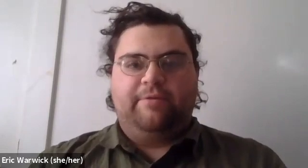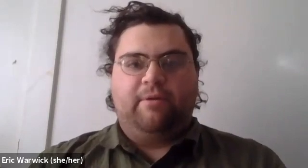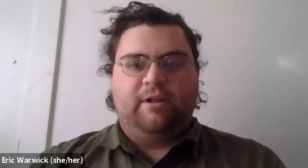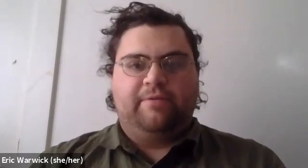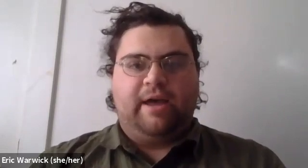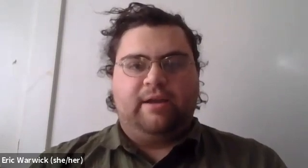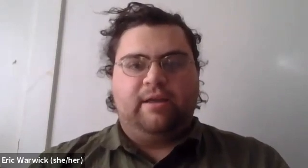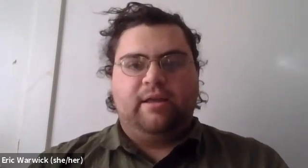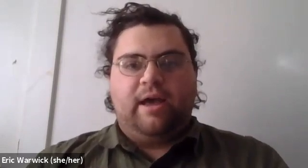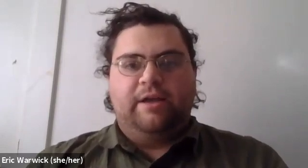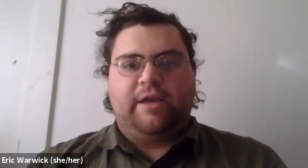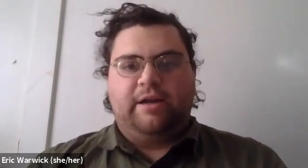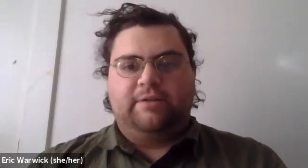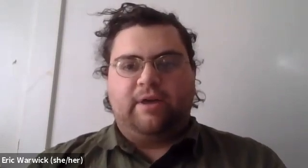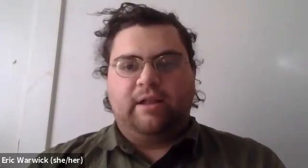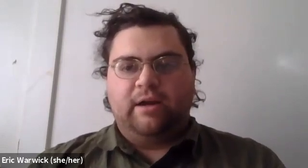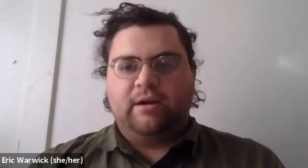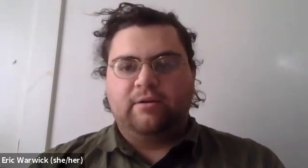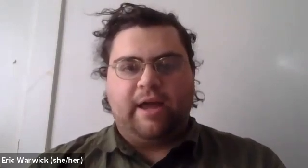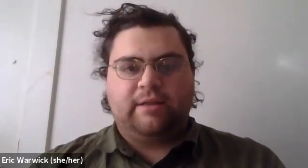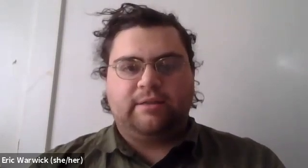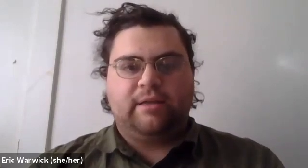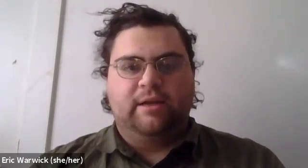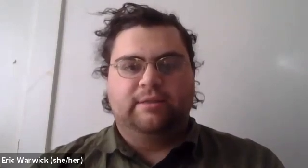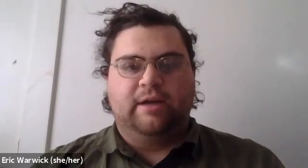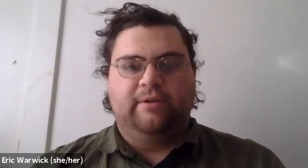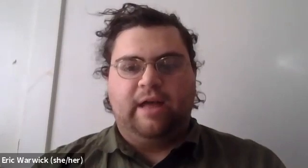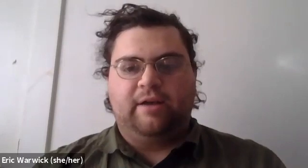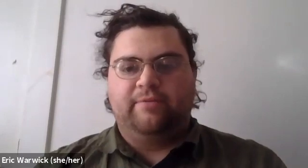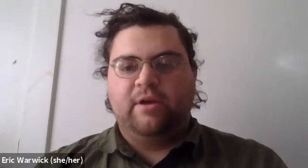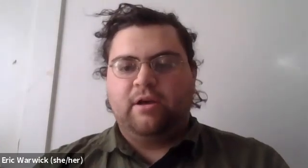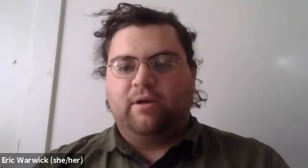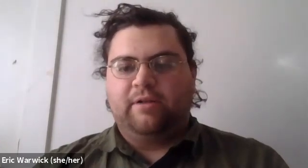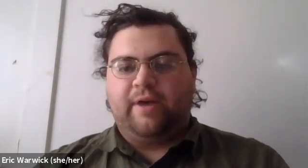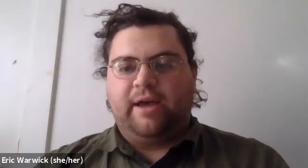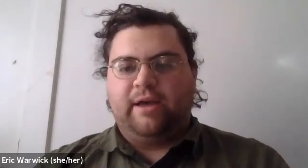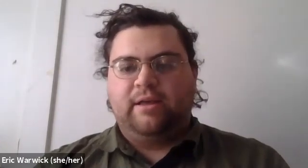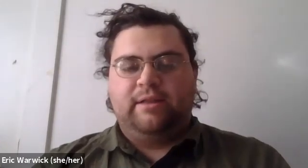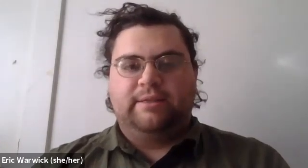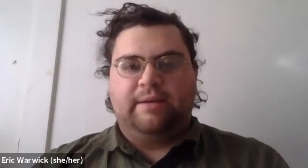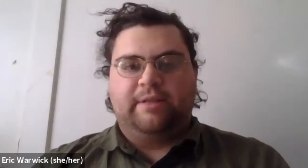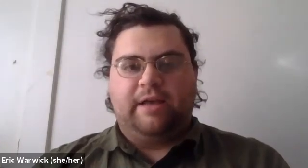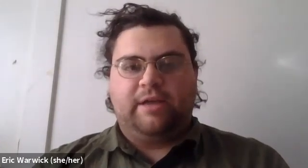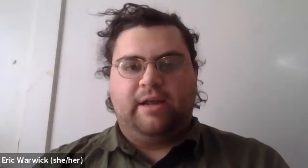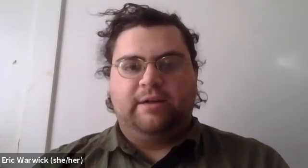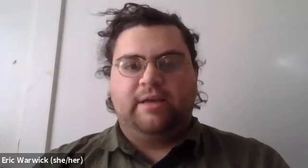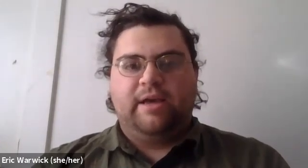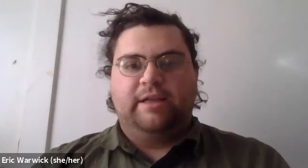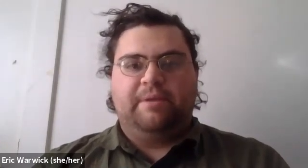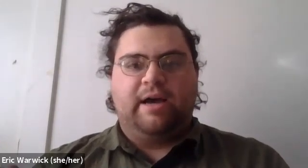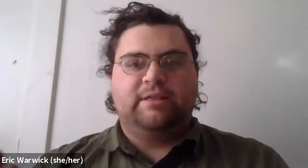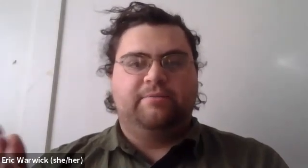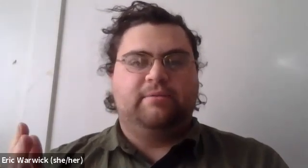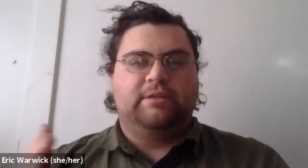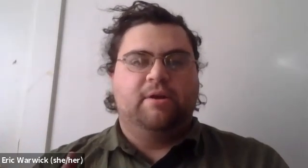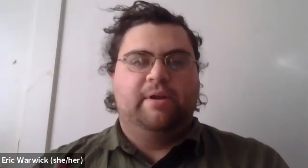lack of qualified educators of color, right? And it's not for a lack of qualified disabled educators.